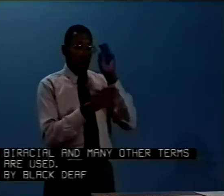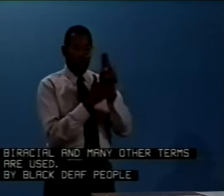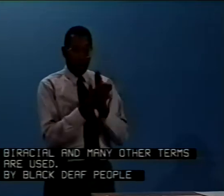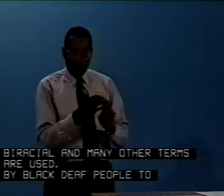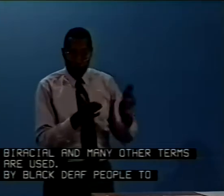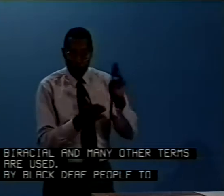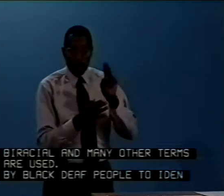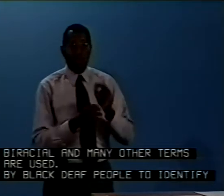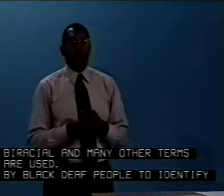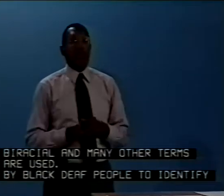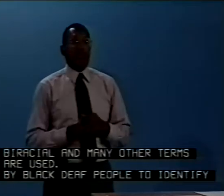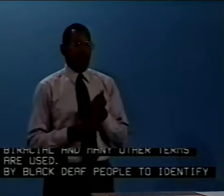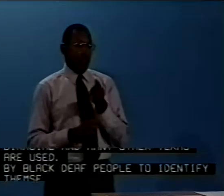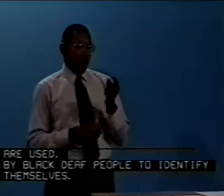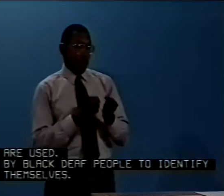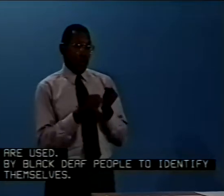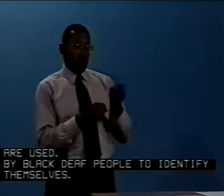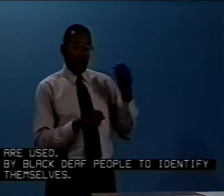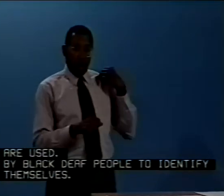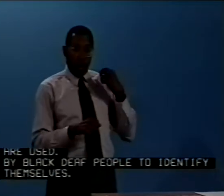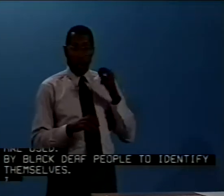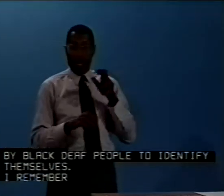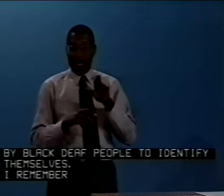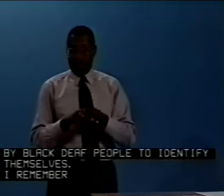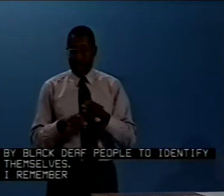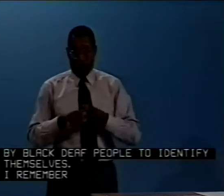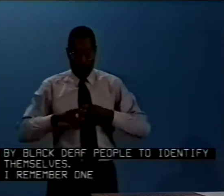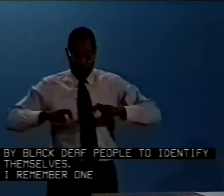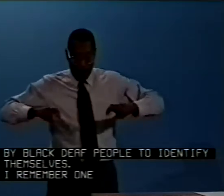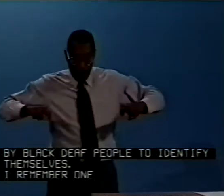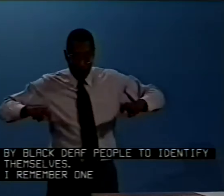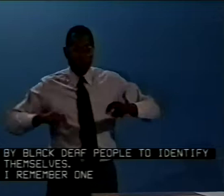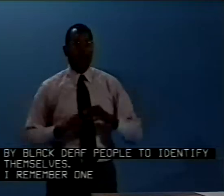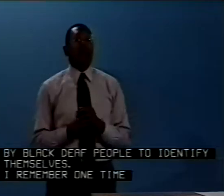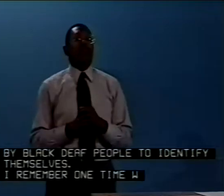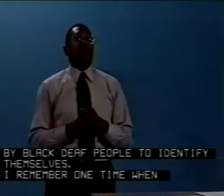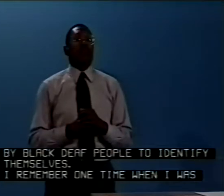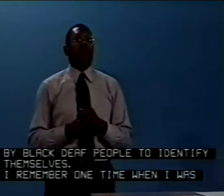I remember one time when I was at Gallaudet University a few years ago, I was on a panel,